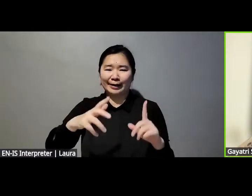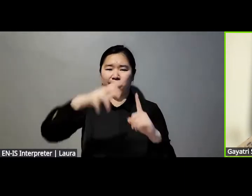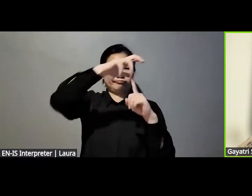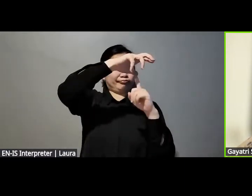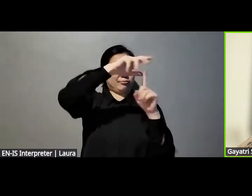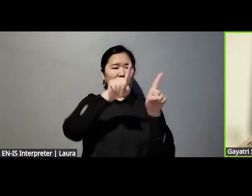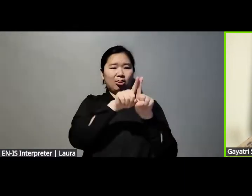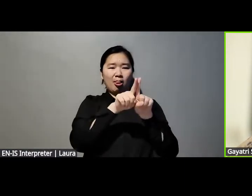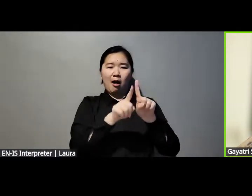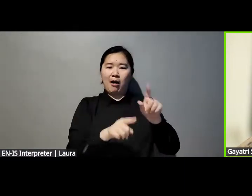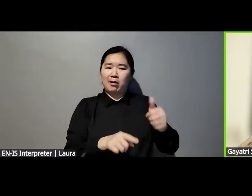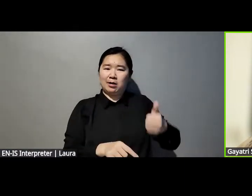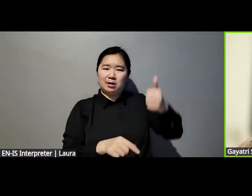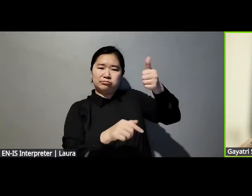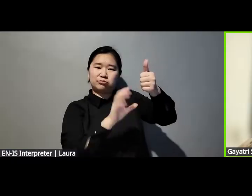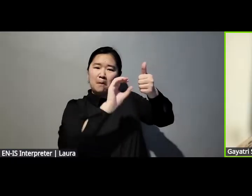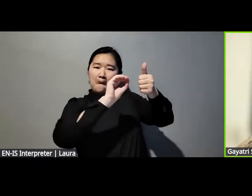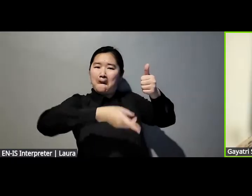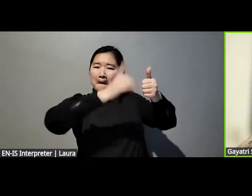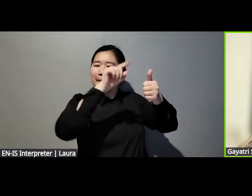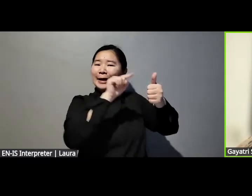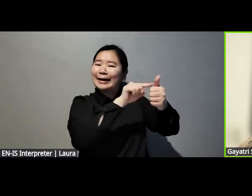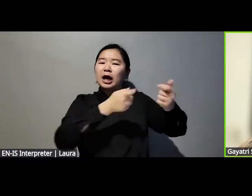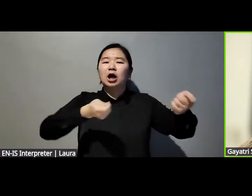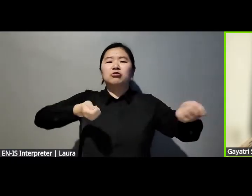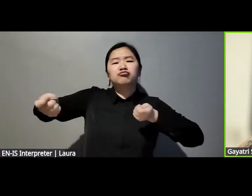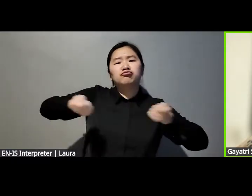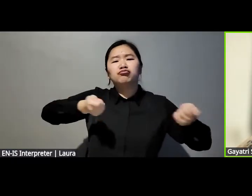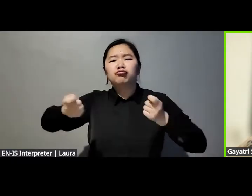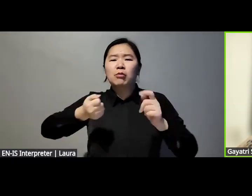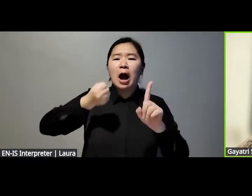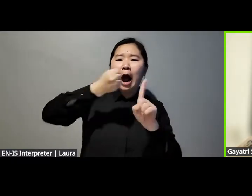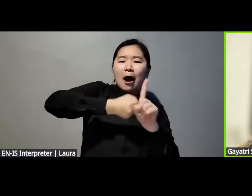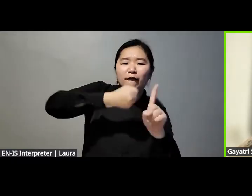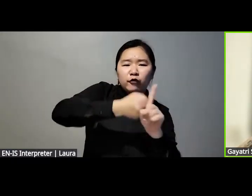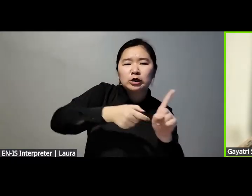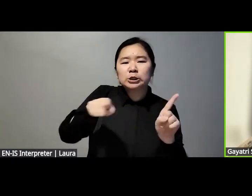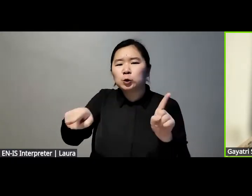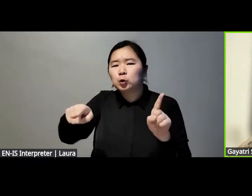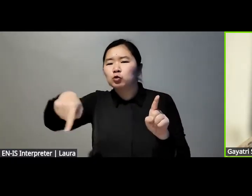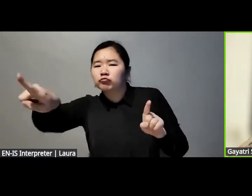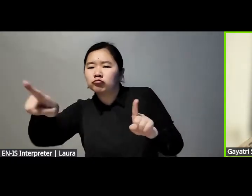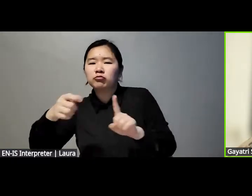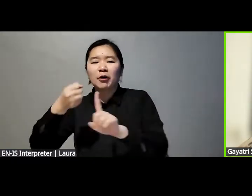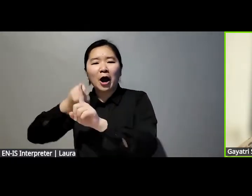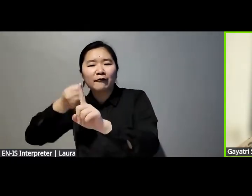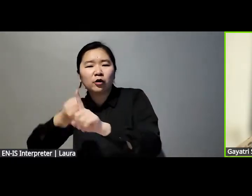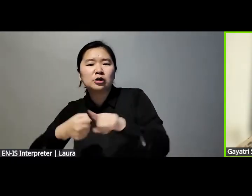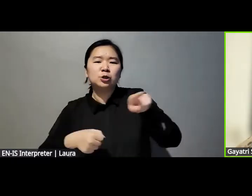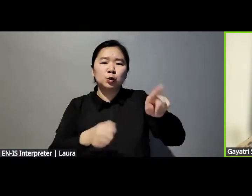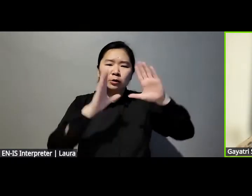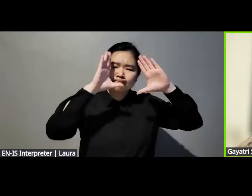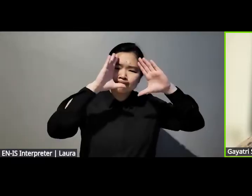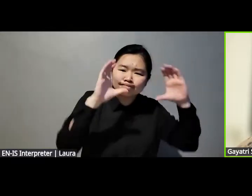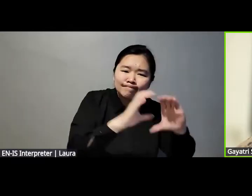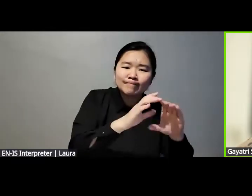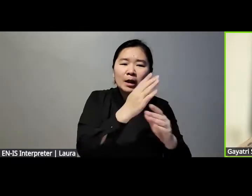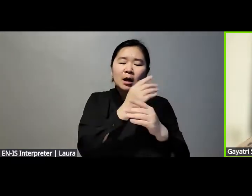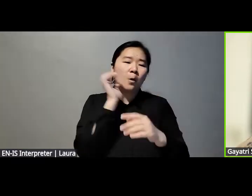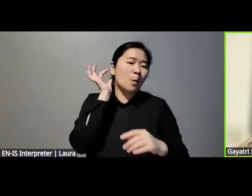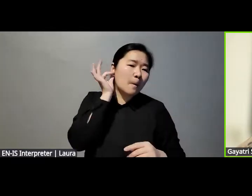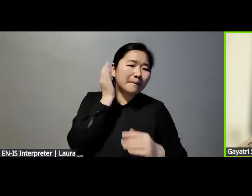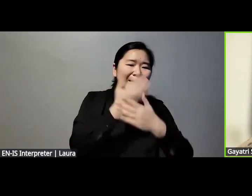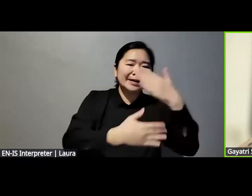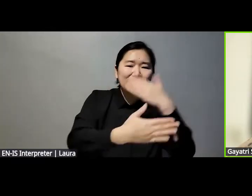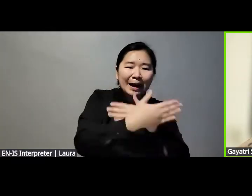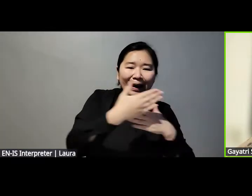life, and they carry a representative mandate. A key global platform through